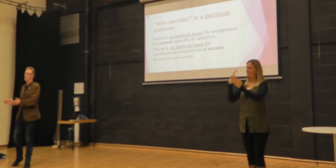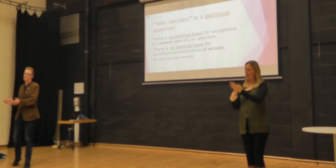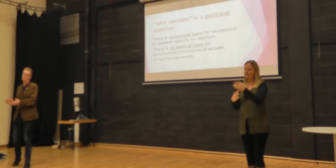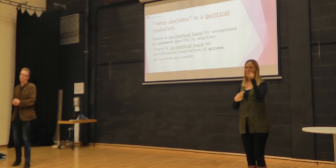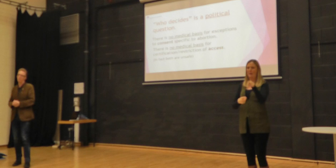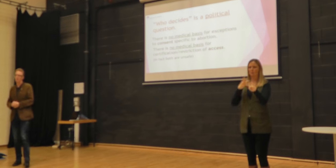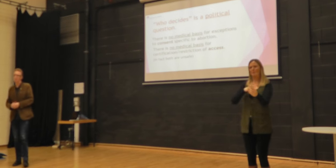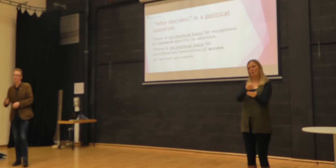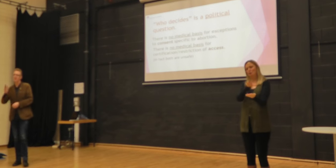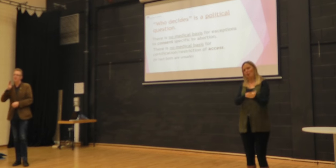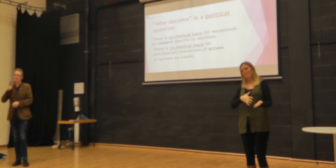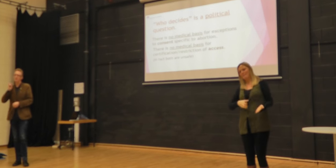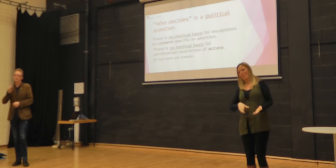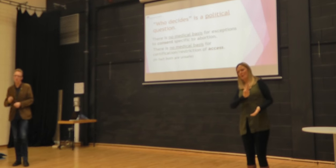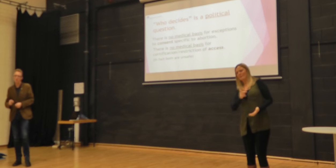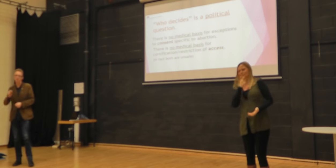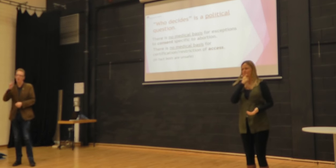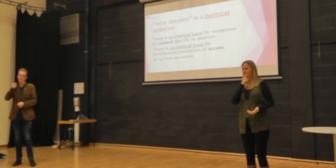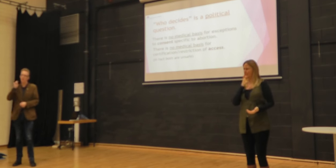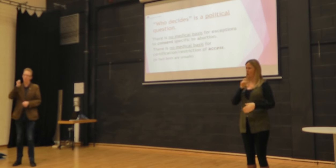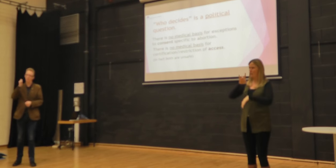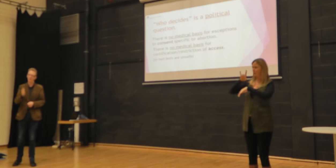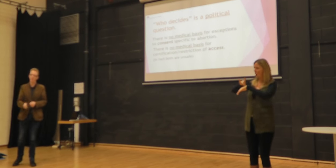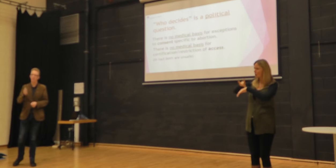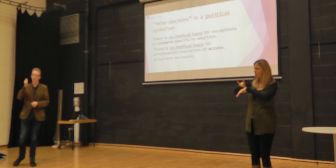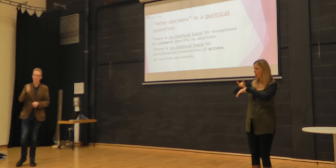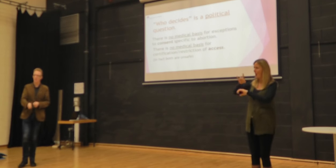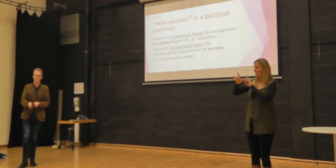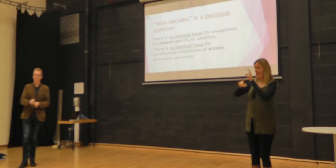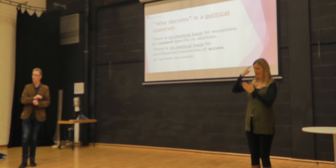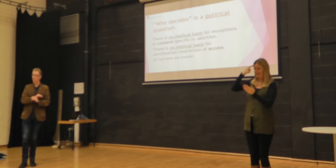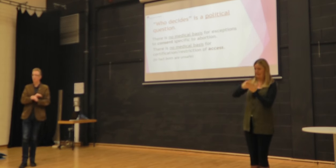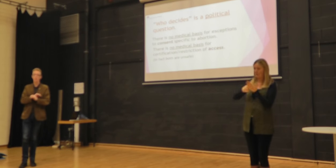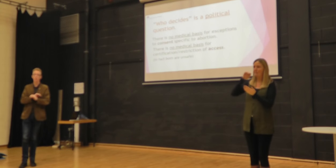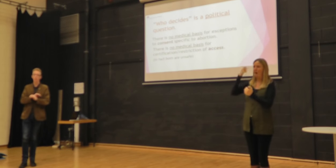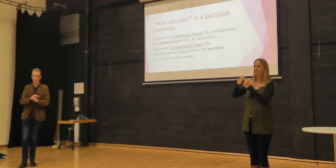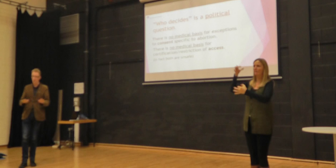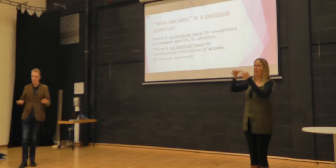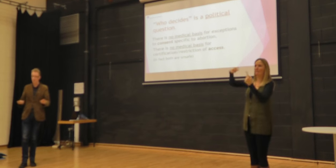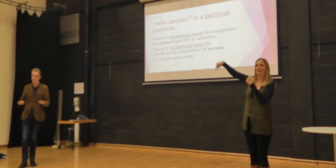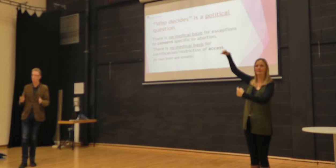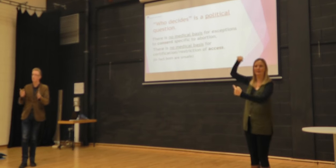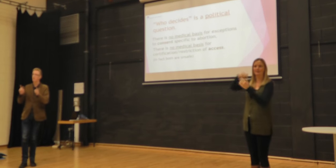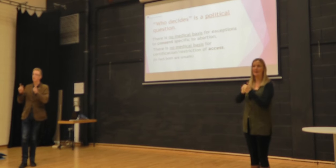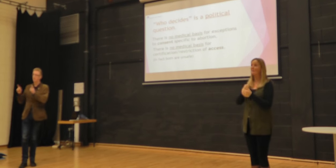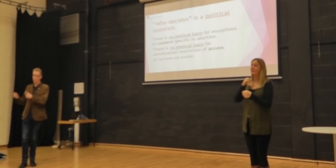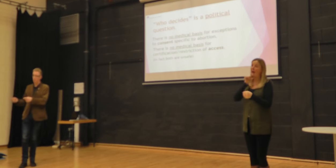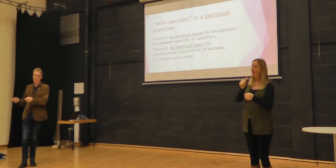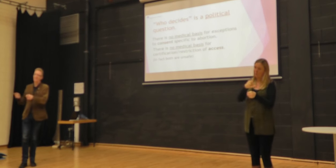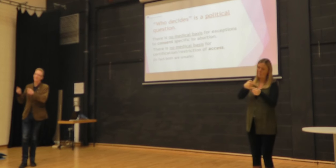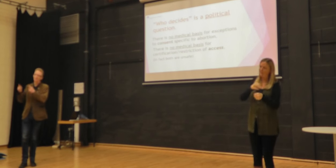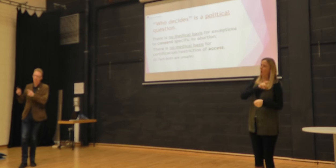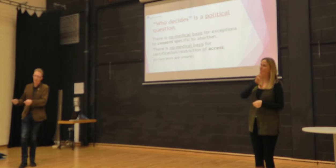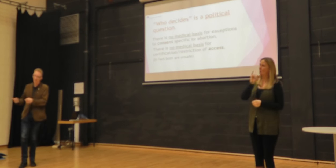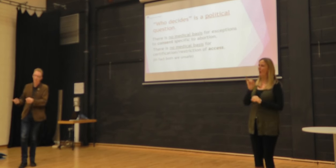does not deserve an abortion. That is a doctor carrying out a political task. There is no medical basis for doing